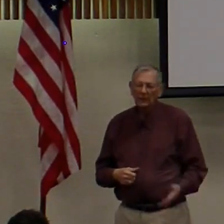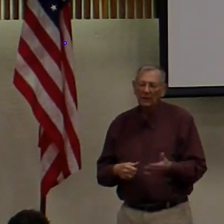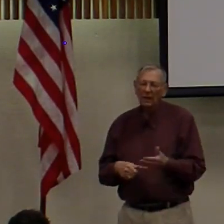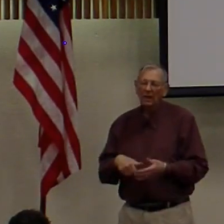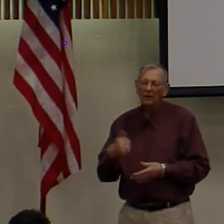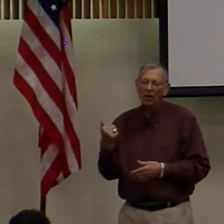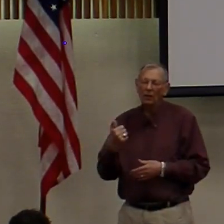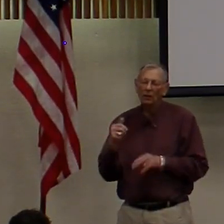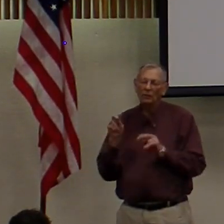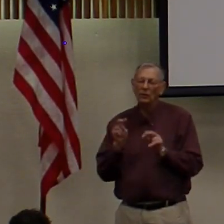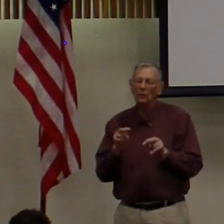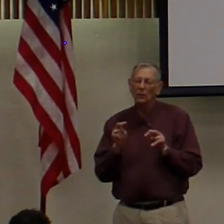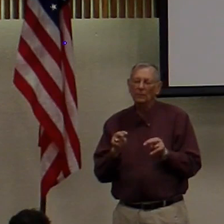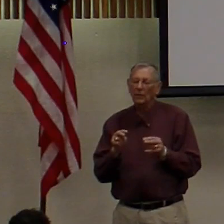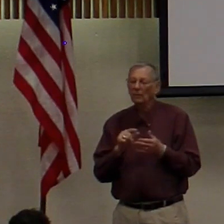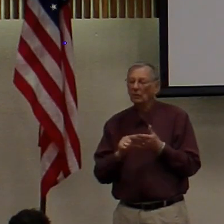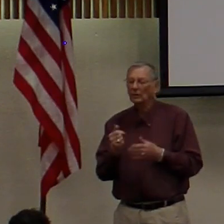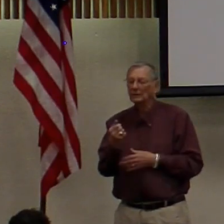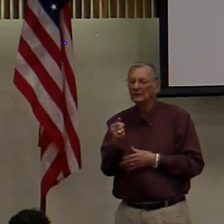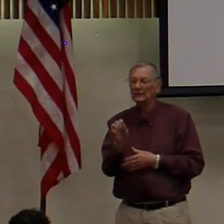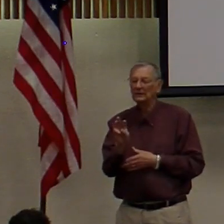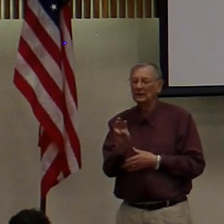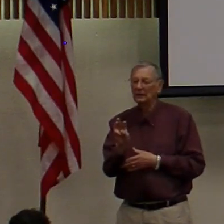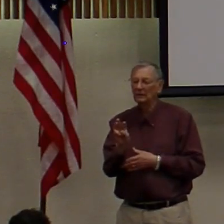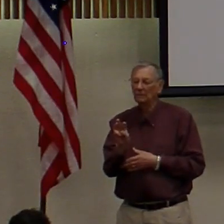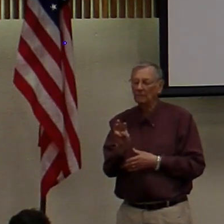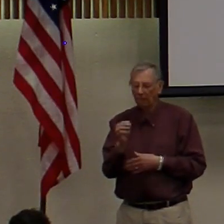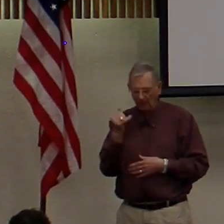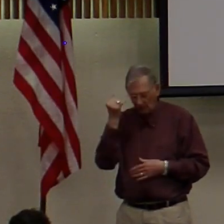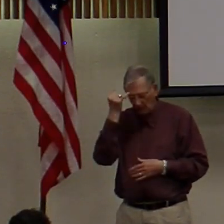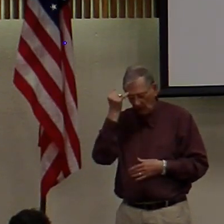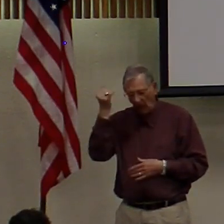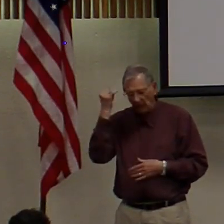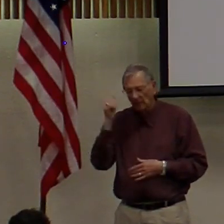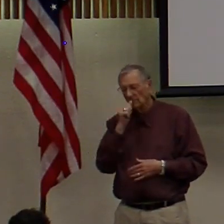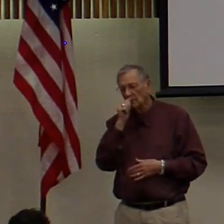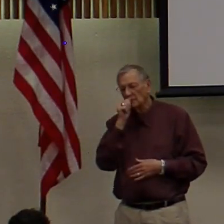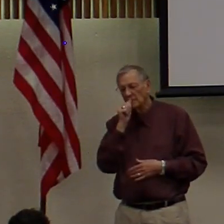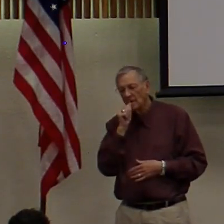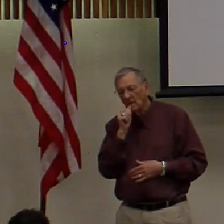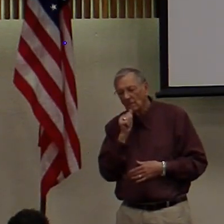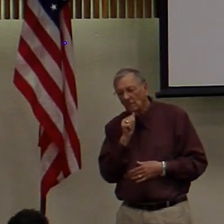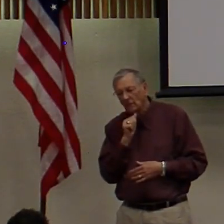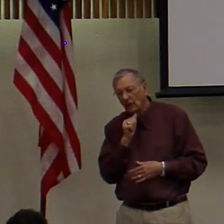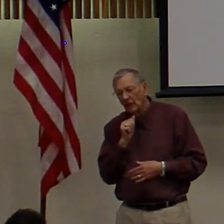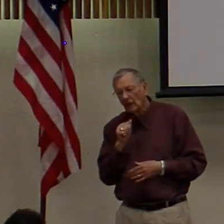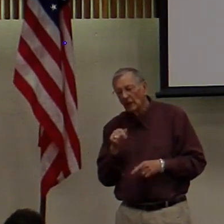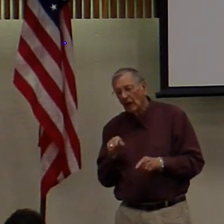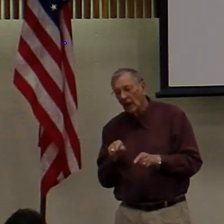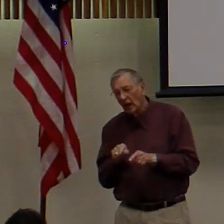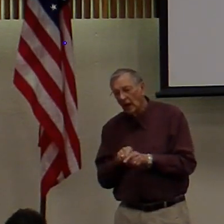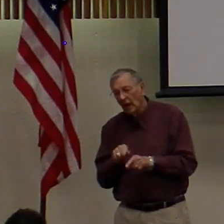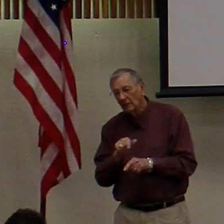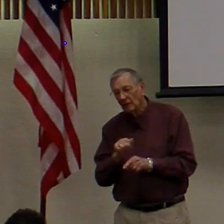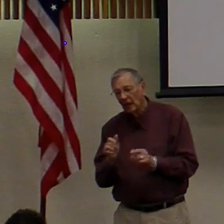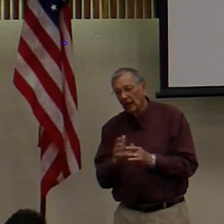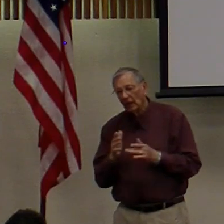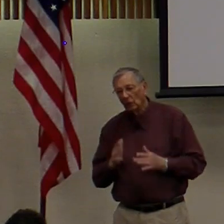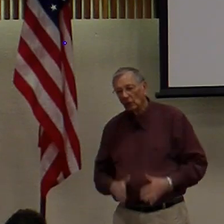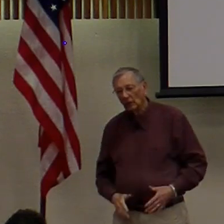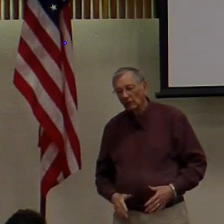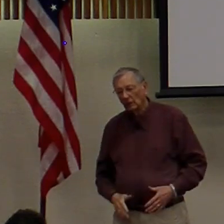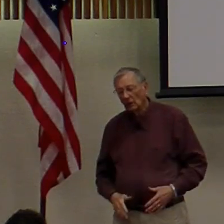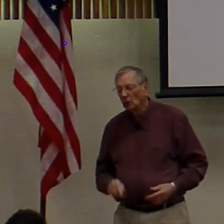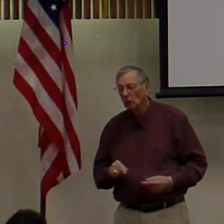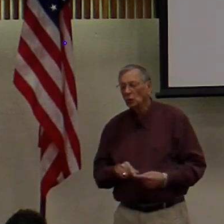way also in verse 16, the idea of suffering as a Christian. This is one of those